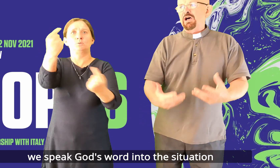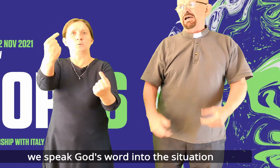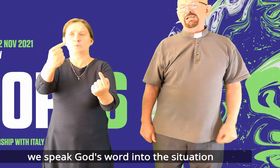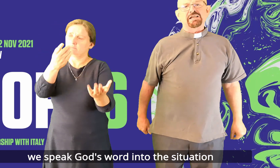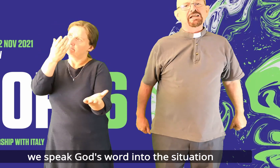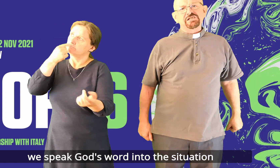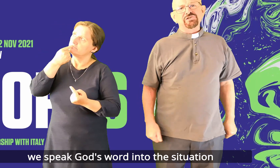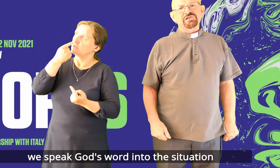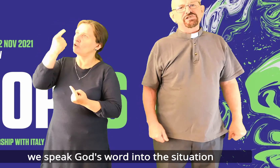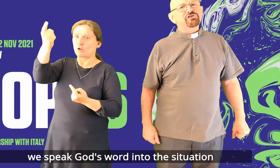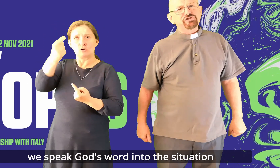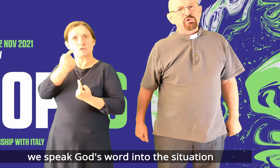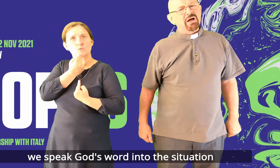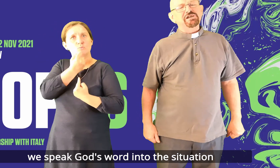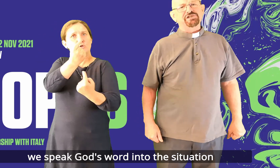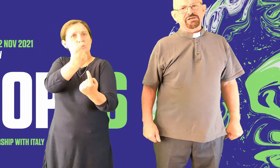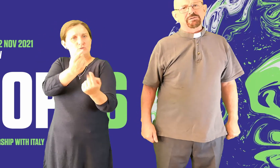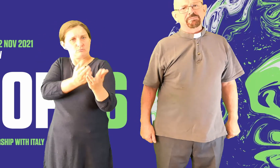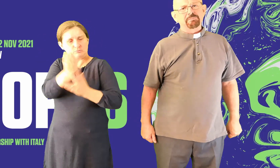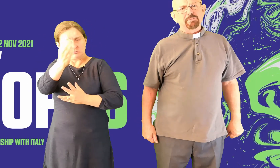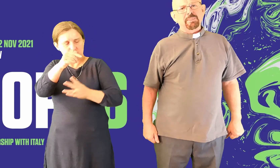words into the situation.